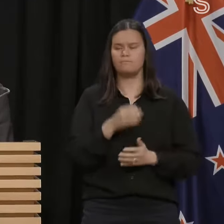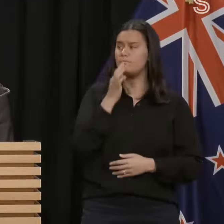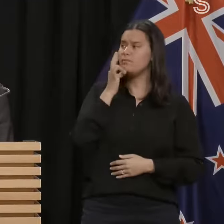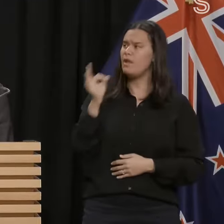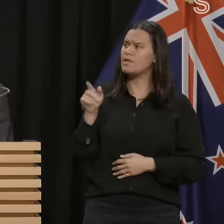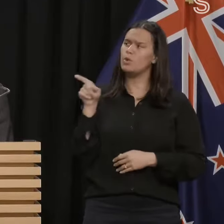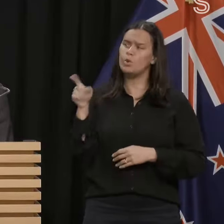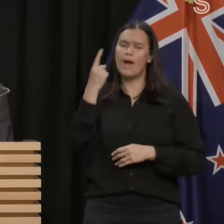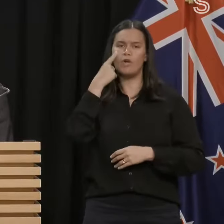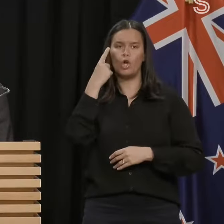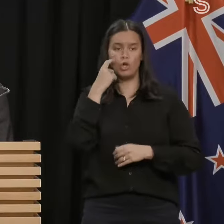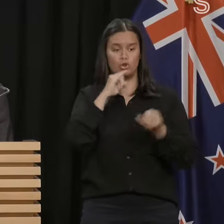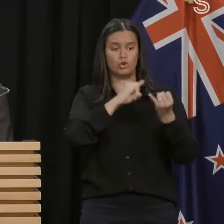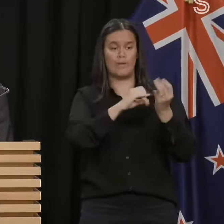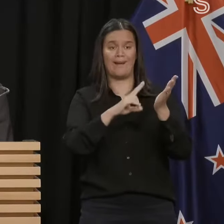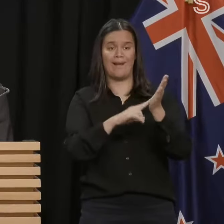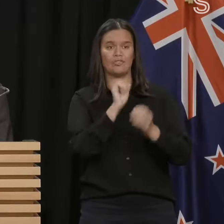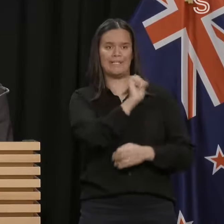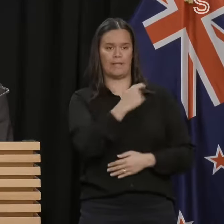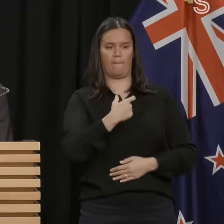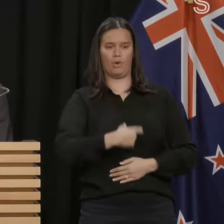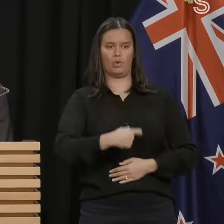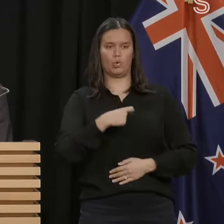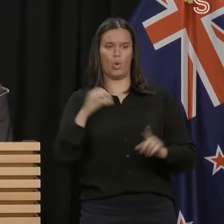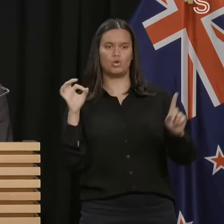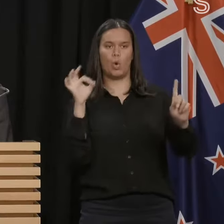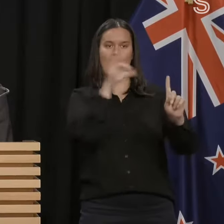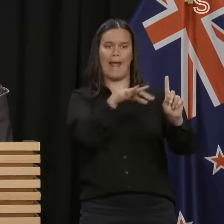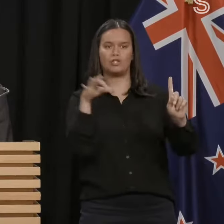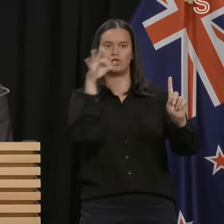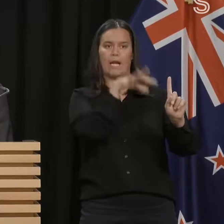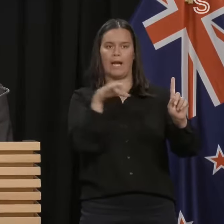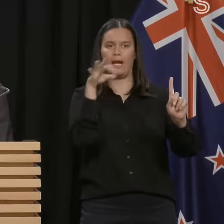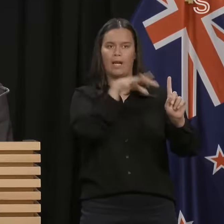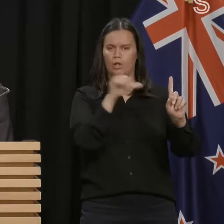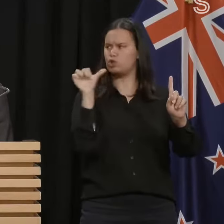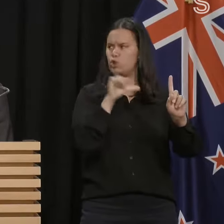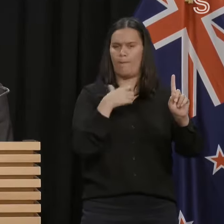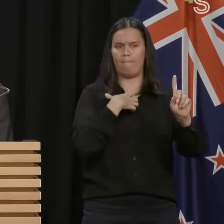personal donations, and why not widen it out to see if he's had any